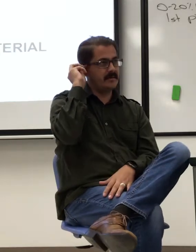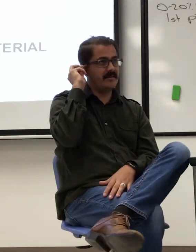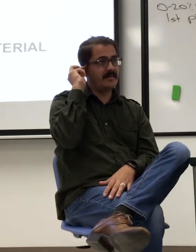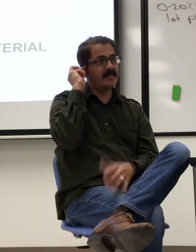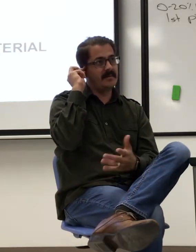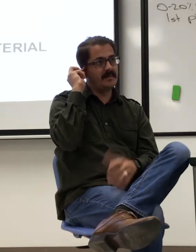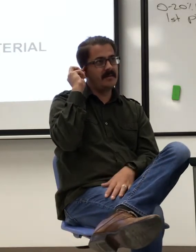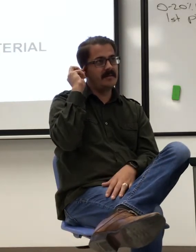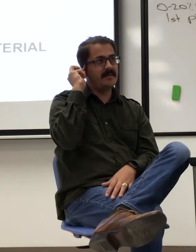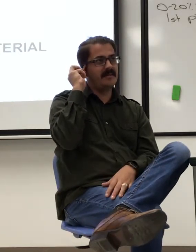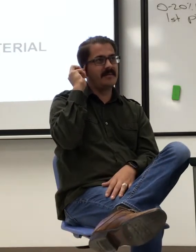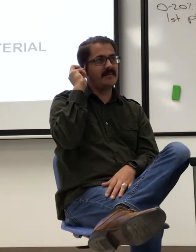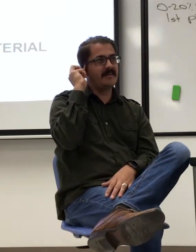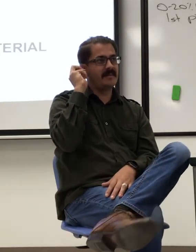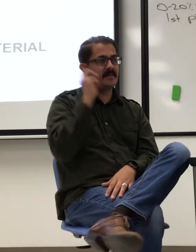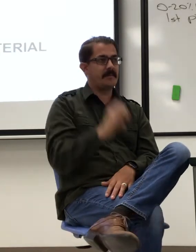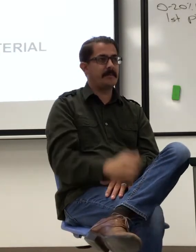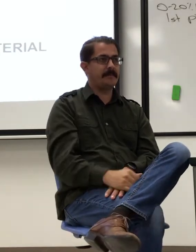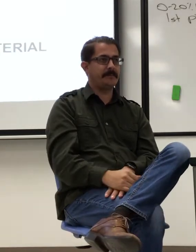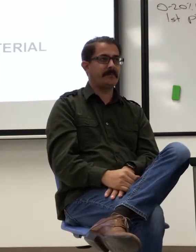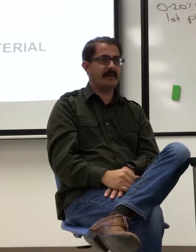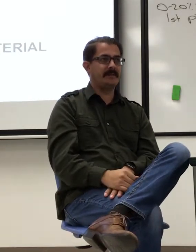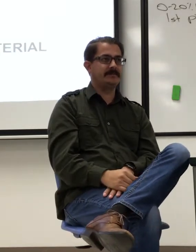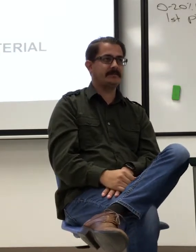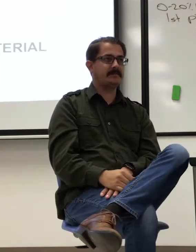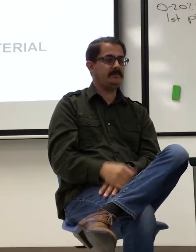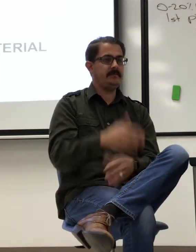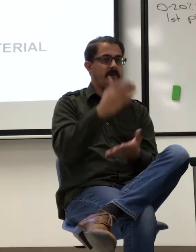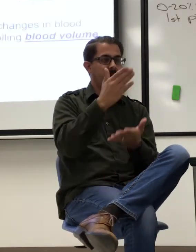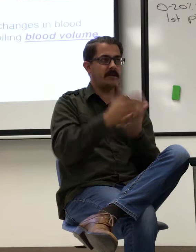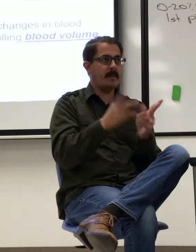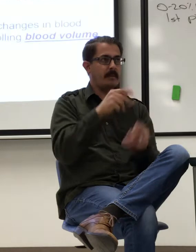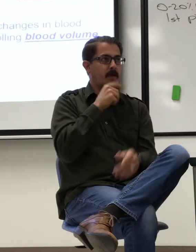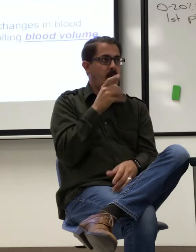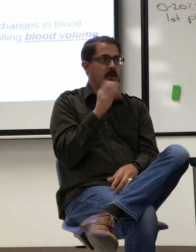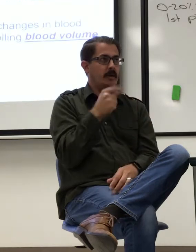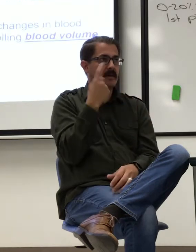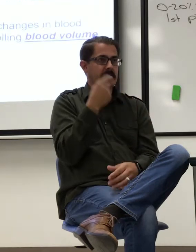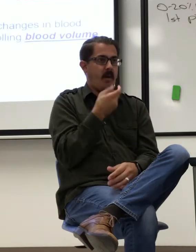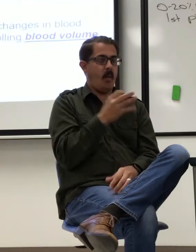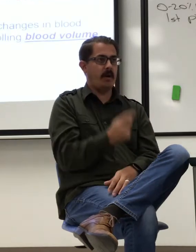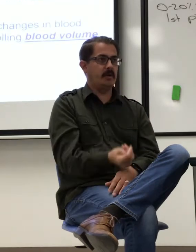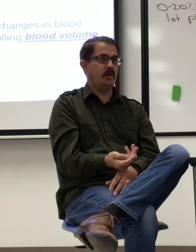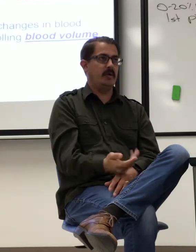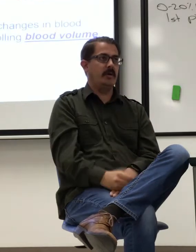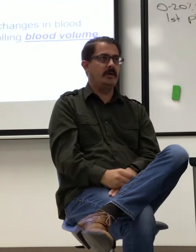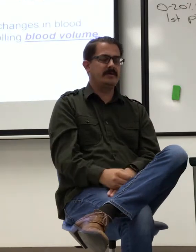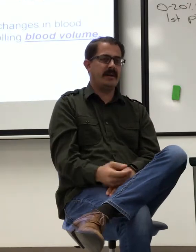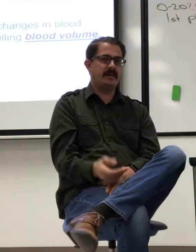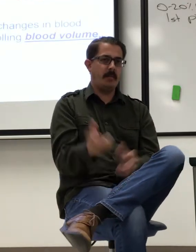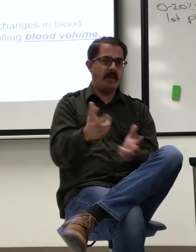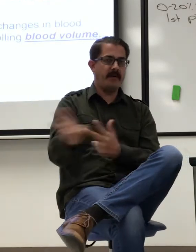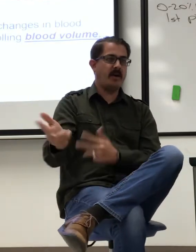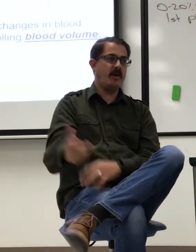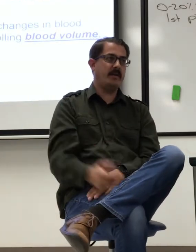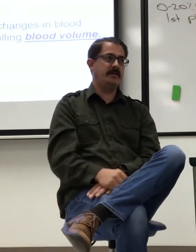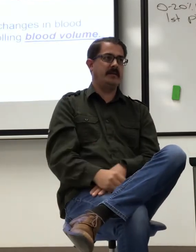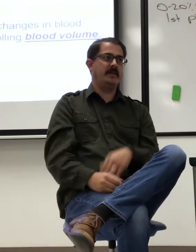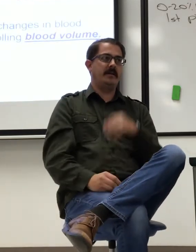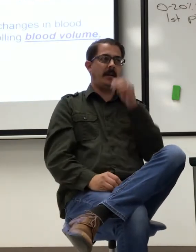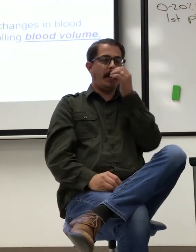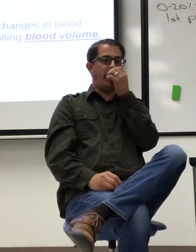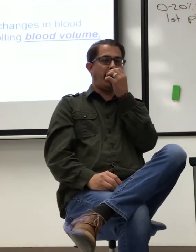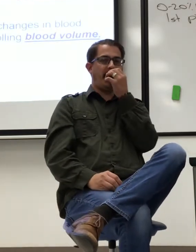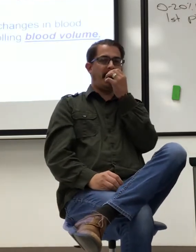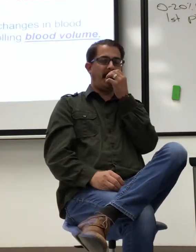Okay, maintaining arterial pressure. So from a textbook point of view, they break it down. How does the body respond to long-term, short-term